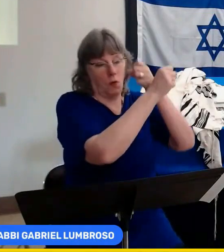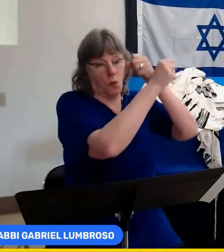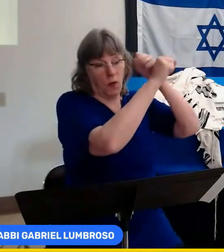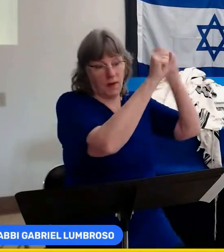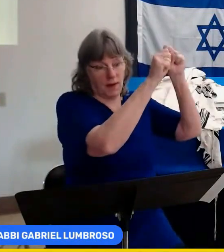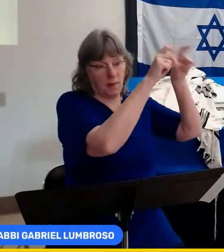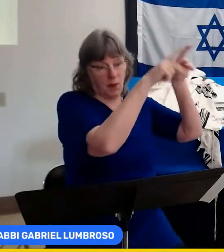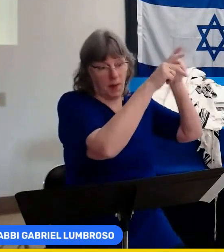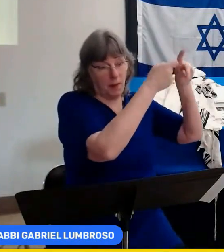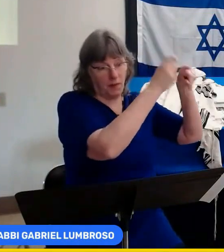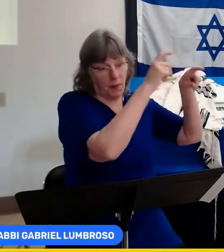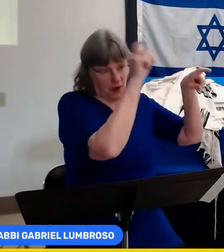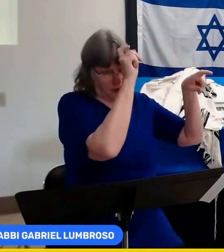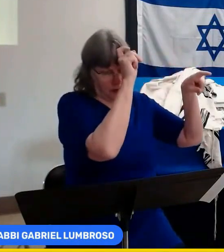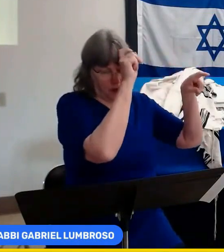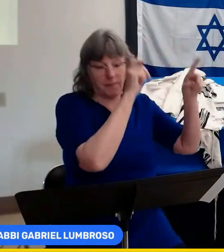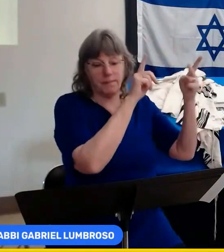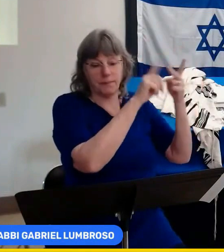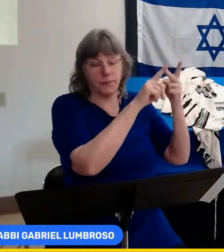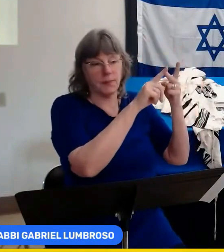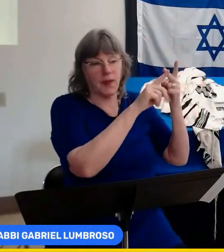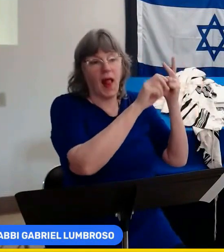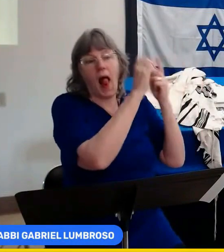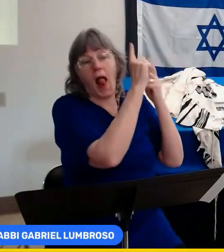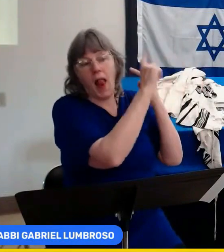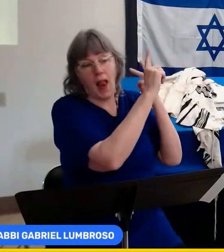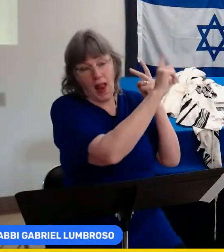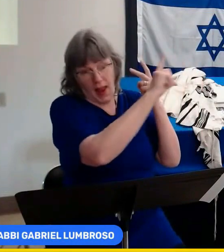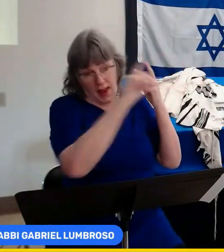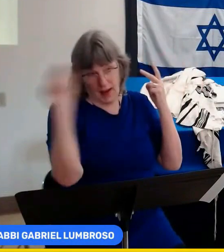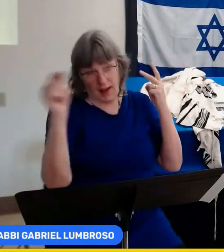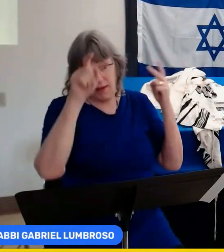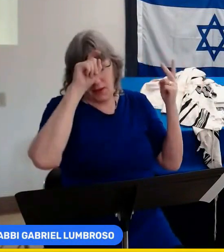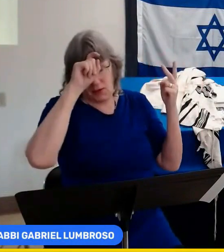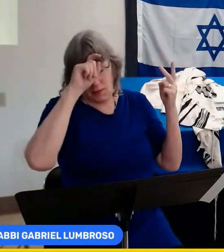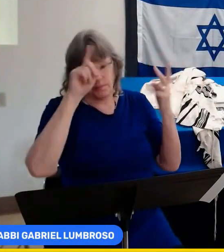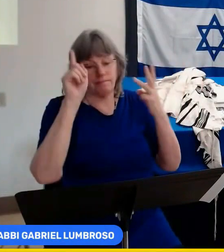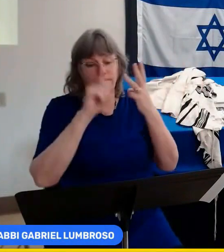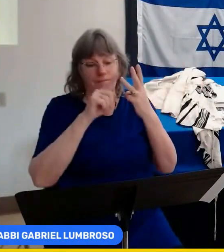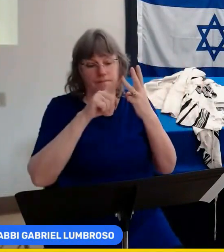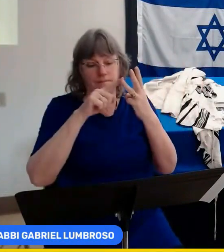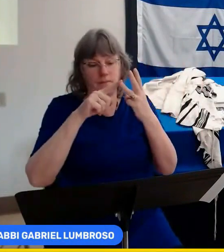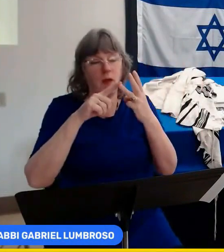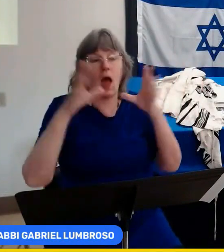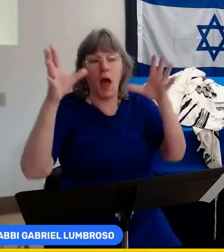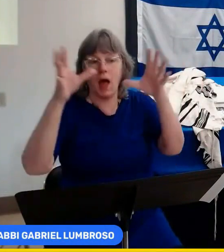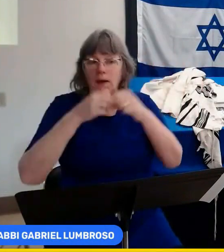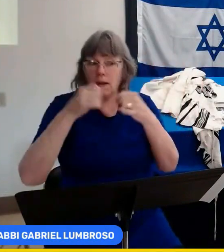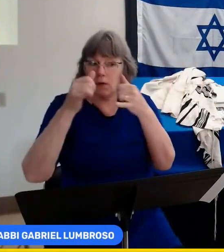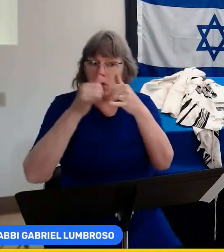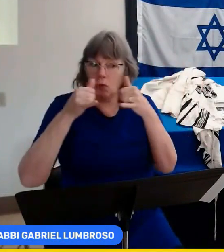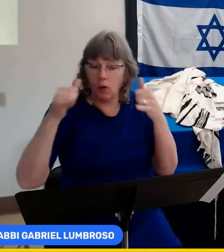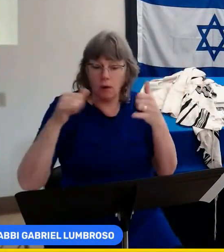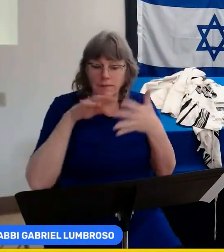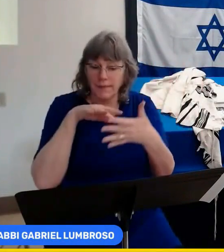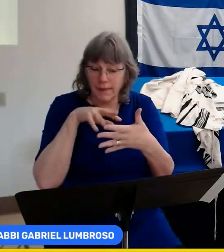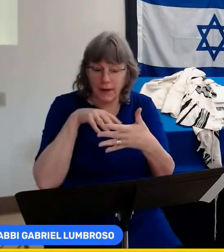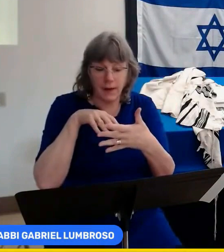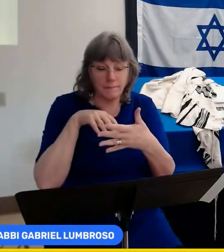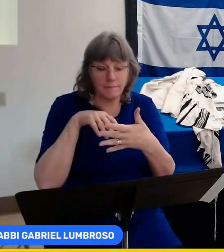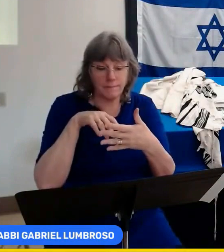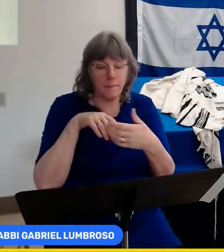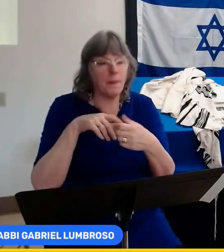Redeemer. Not because first has been better, just chronological. The first is the foreshadow of the second.